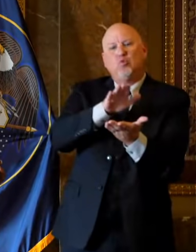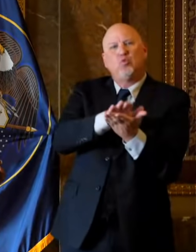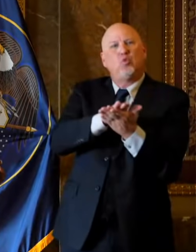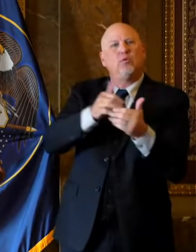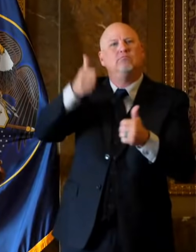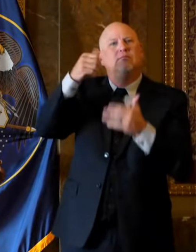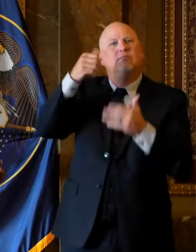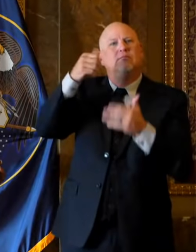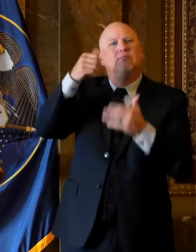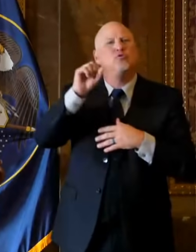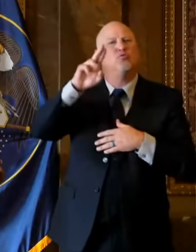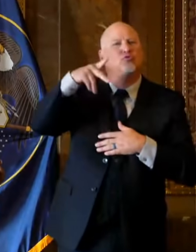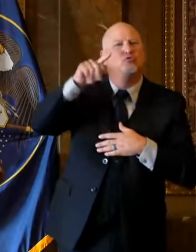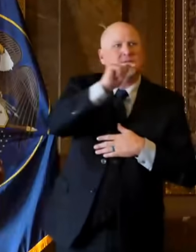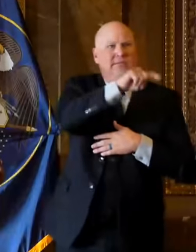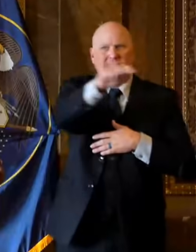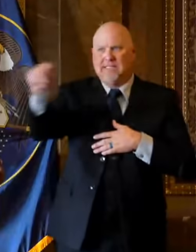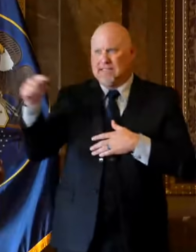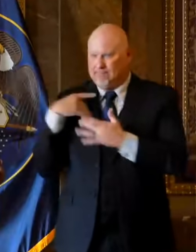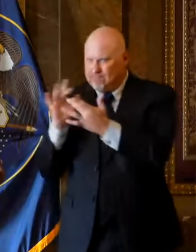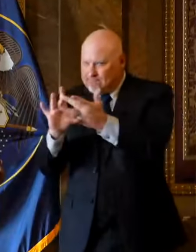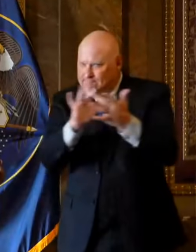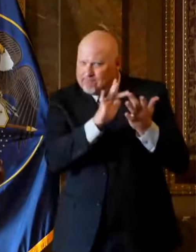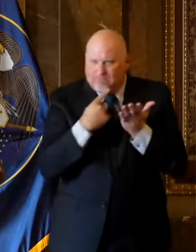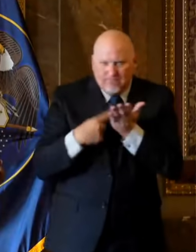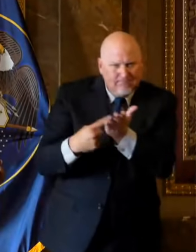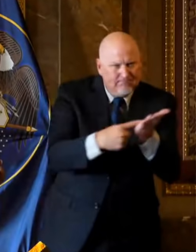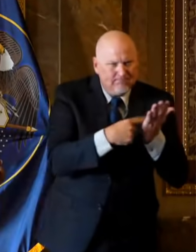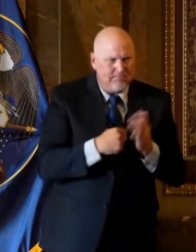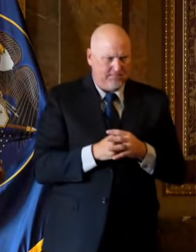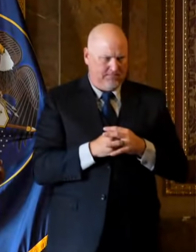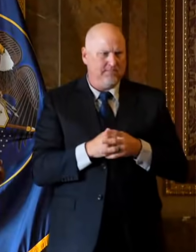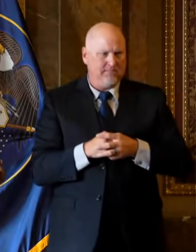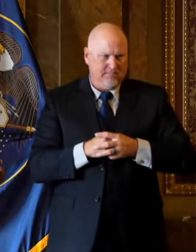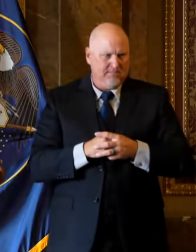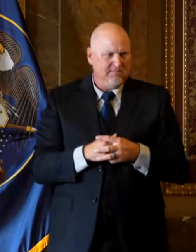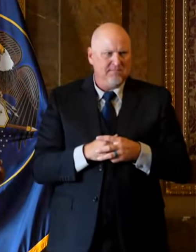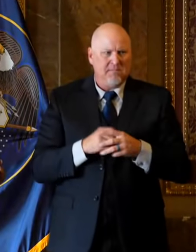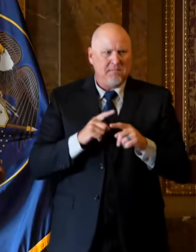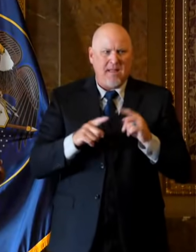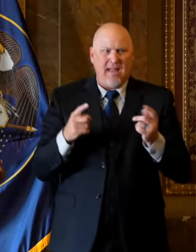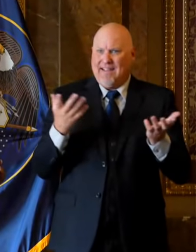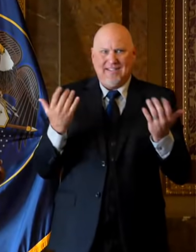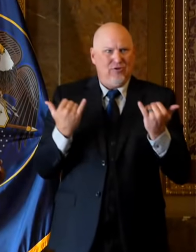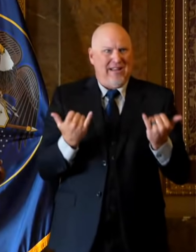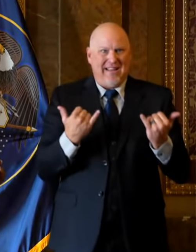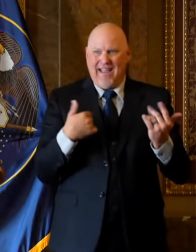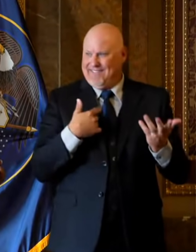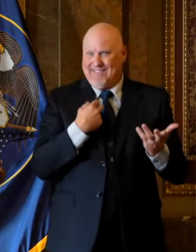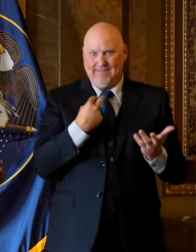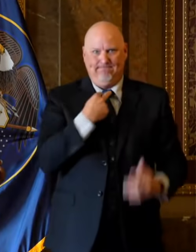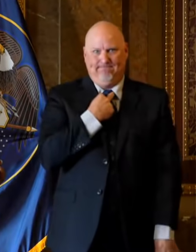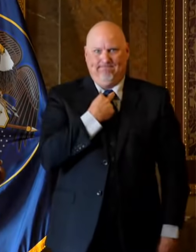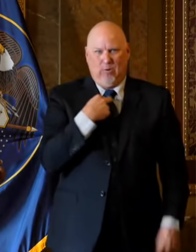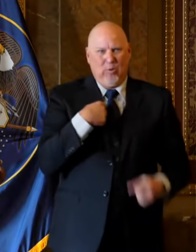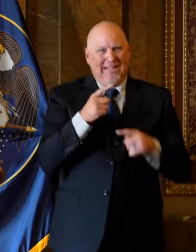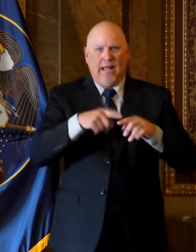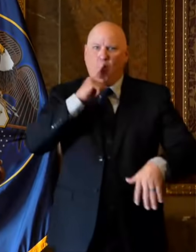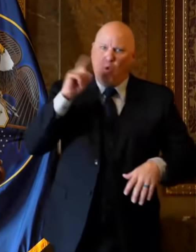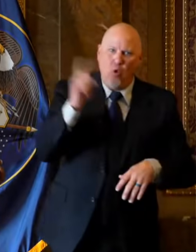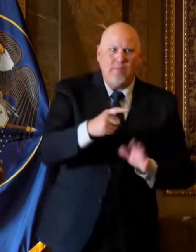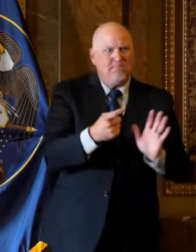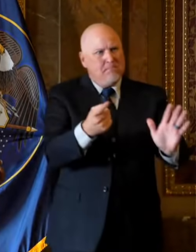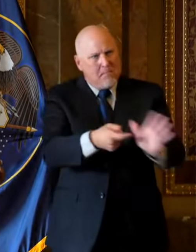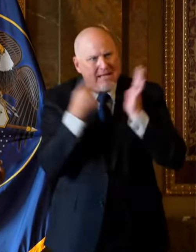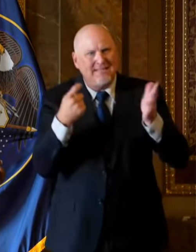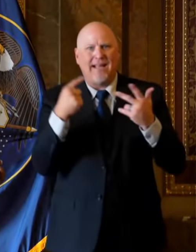any kind of statewide mandates other than what are already in place at this point. And